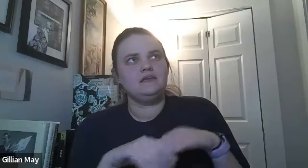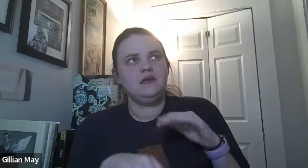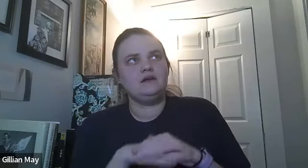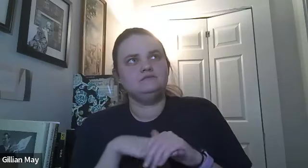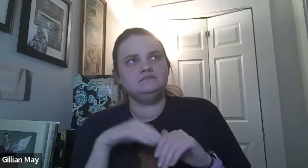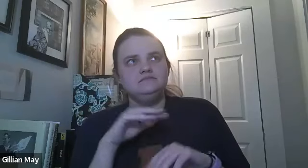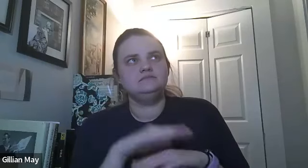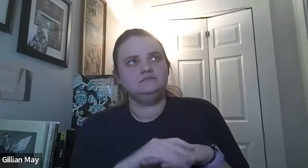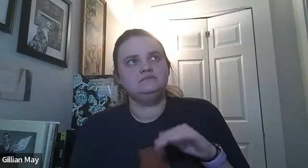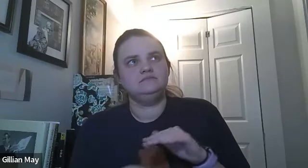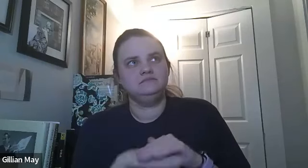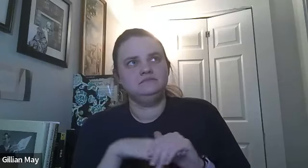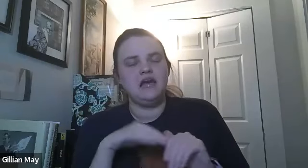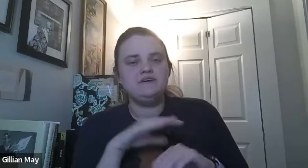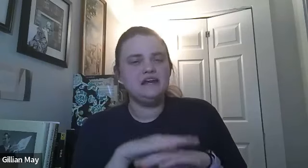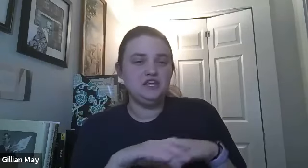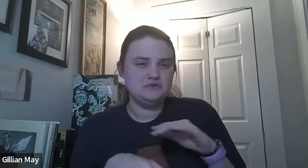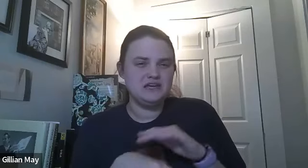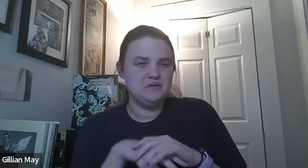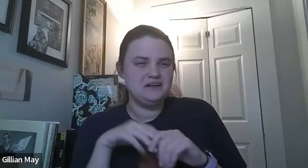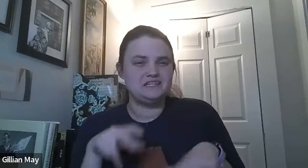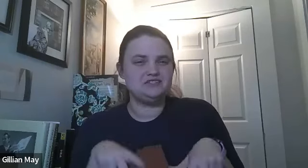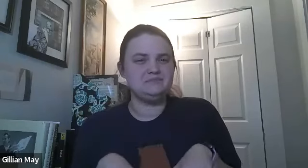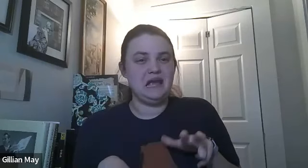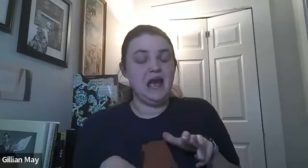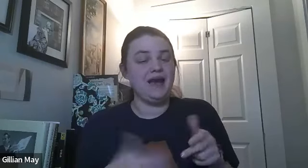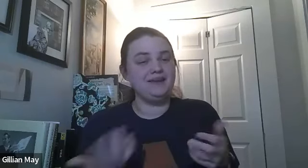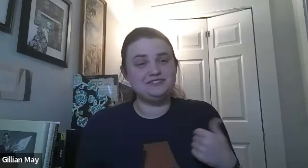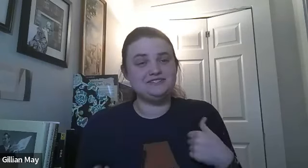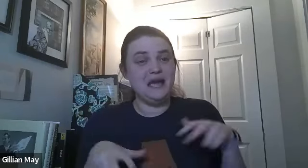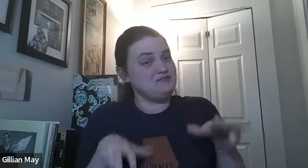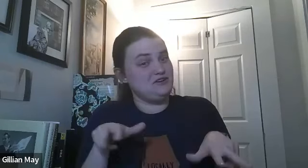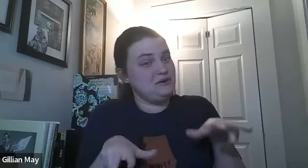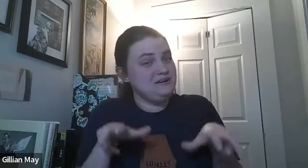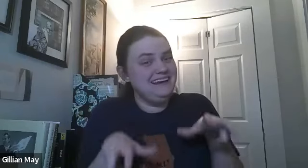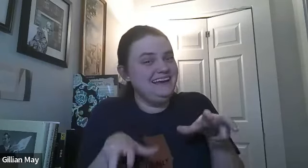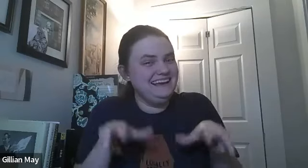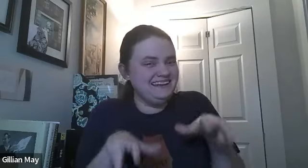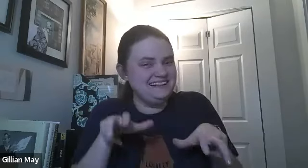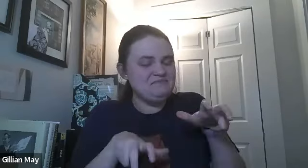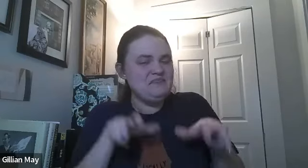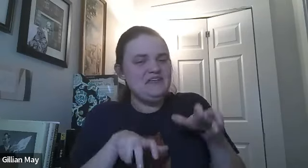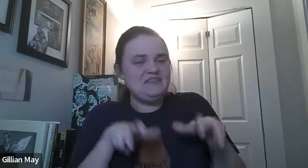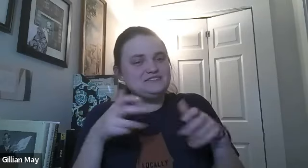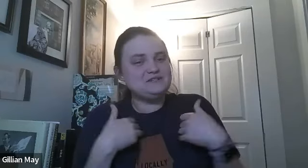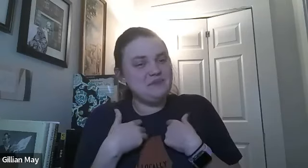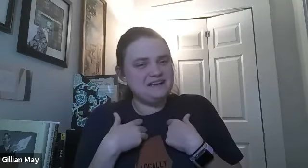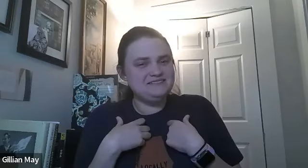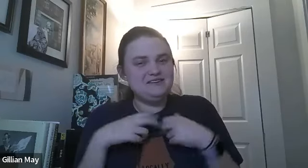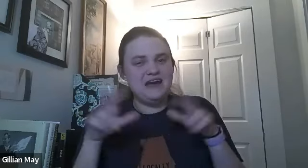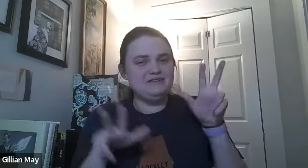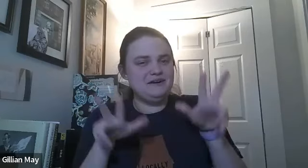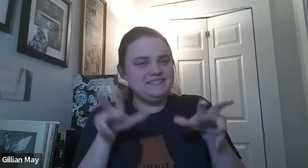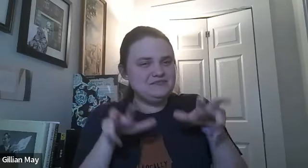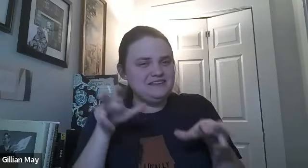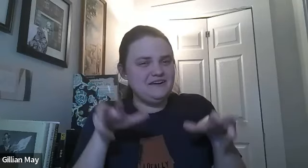Yeah. I've been having to use that one because I usually say I'm just awkward. That's always my go-to. I don't know. I secretly love